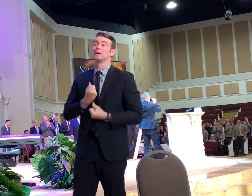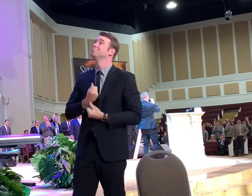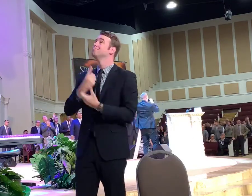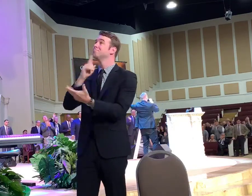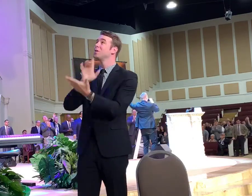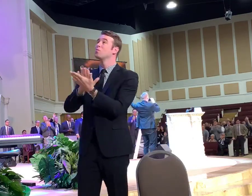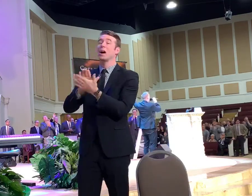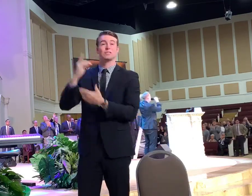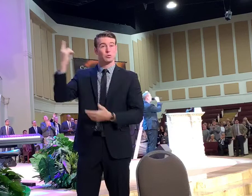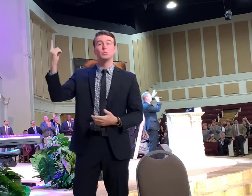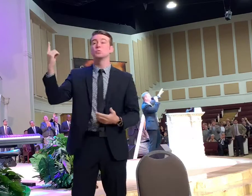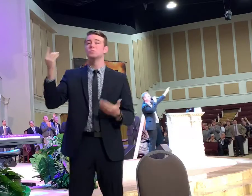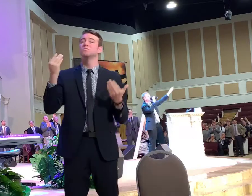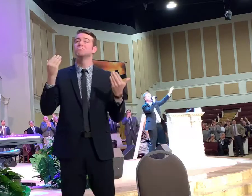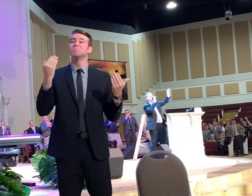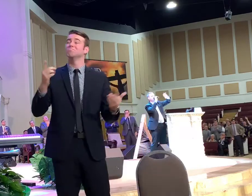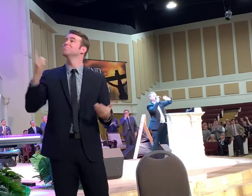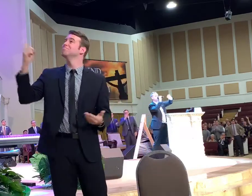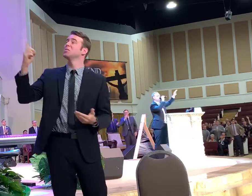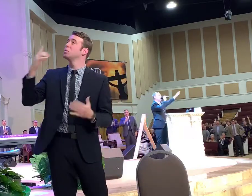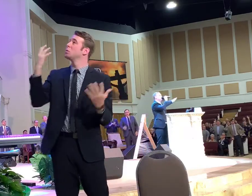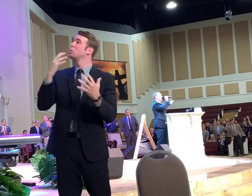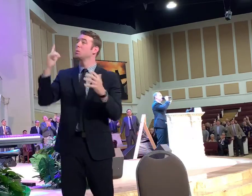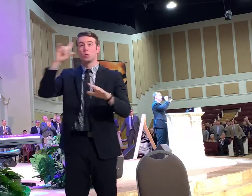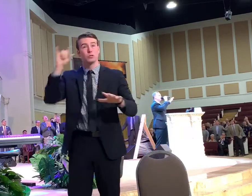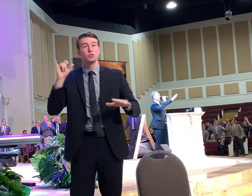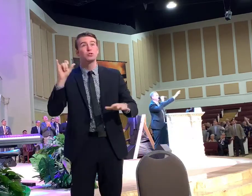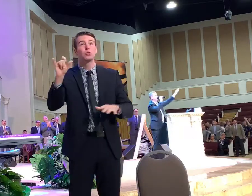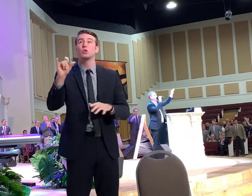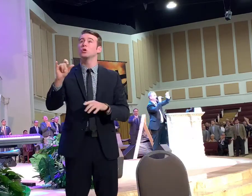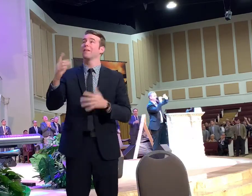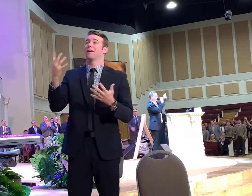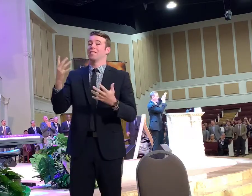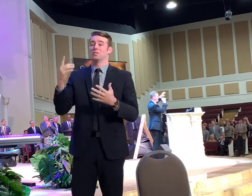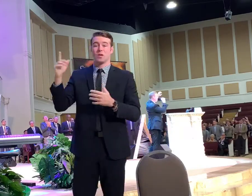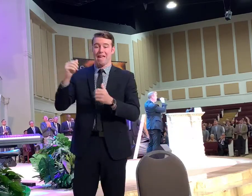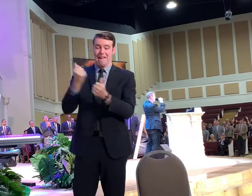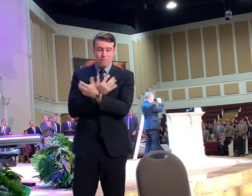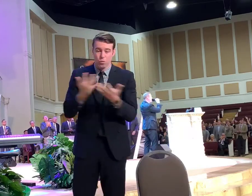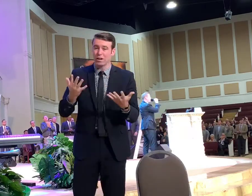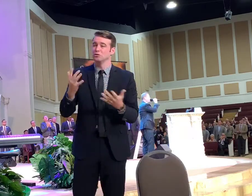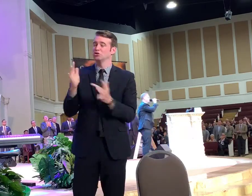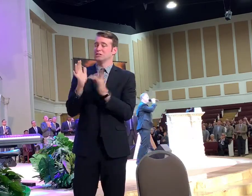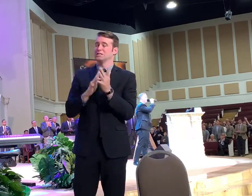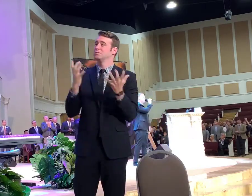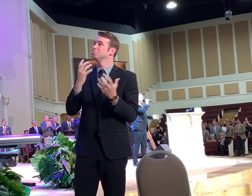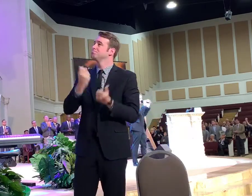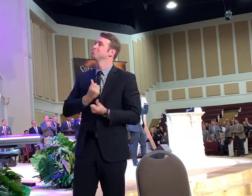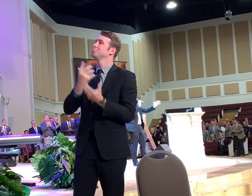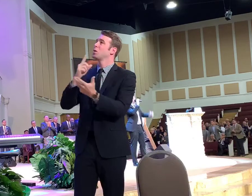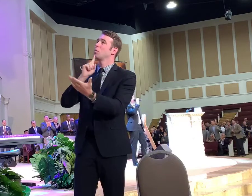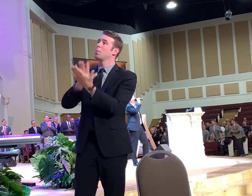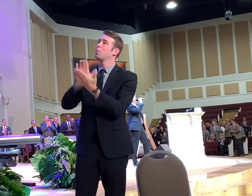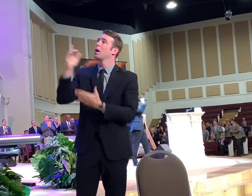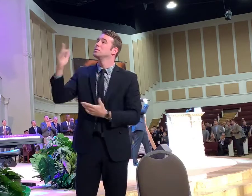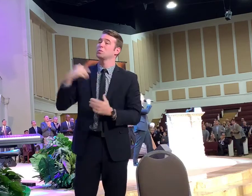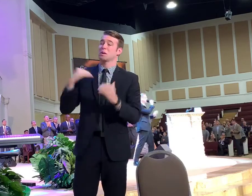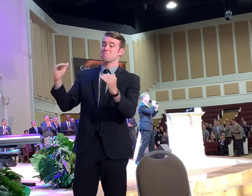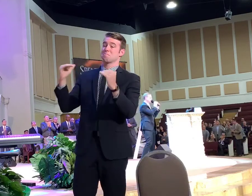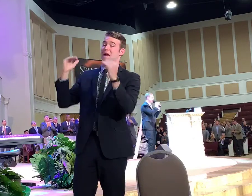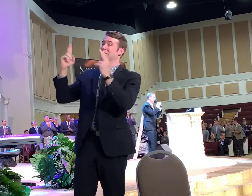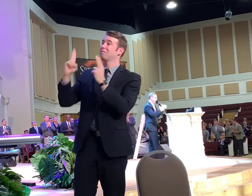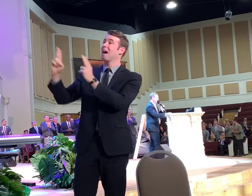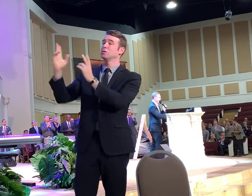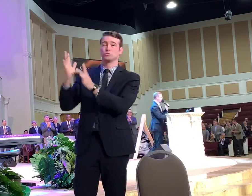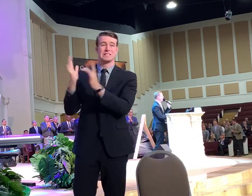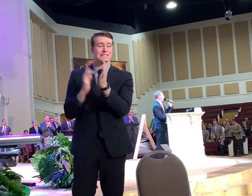You. Come on, You're infinite, You're eternal, You're everything, Jesus. We praise You, we magnify You,